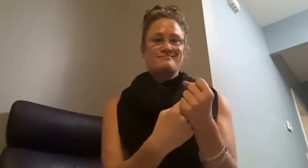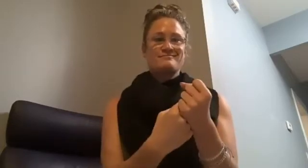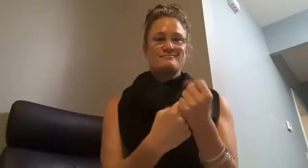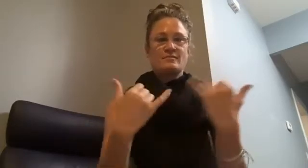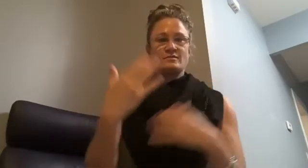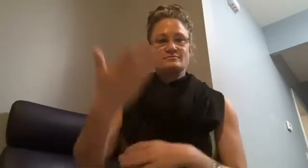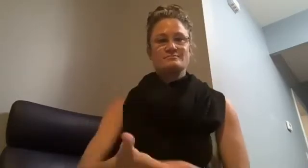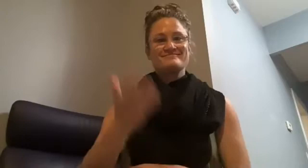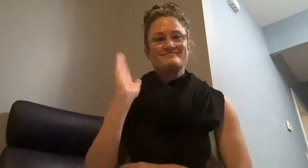speaker.